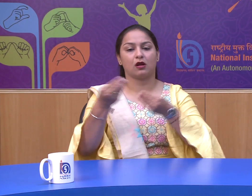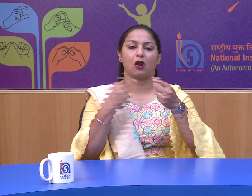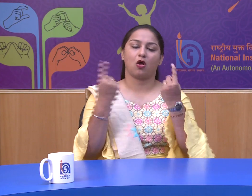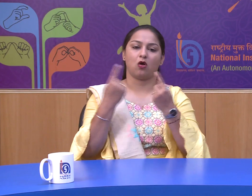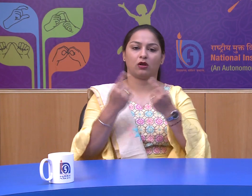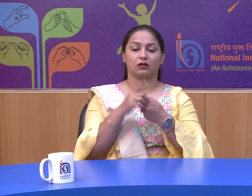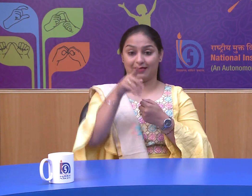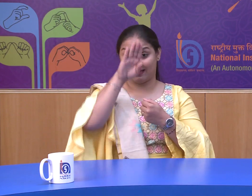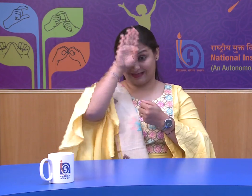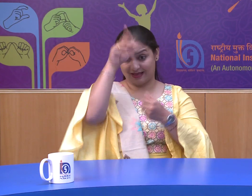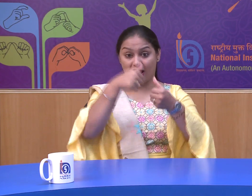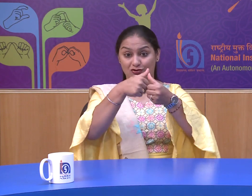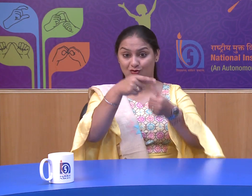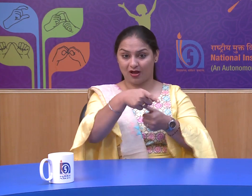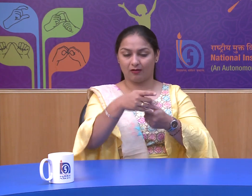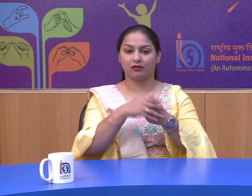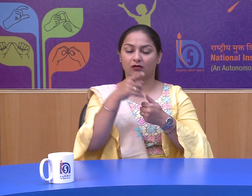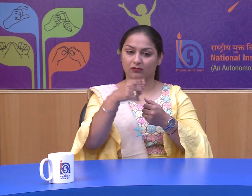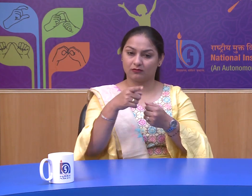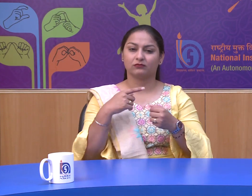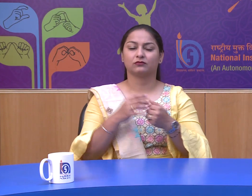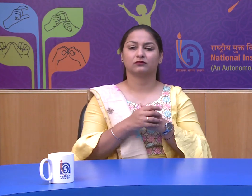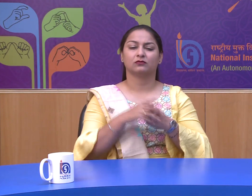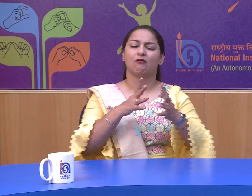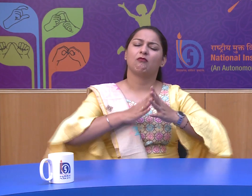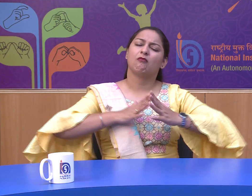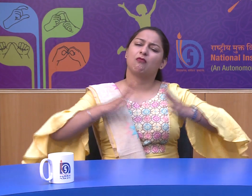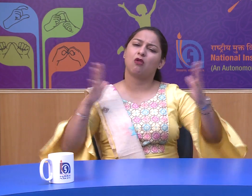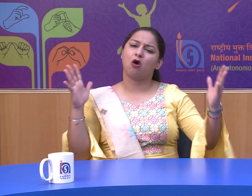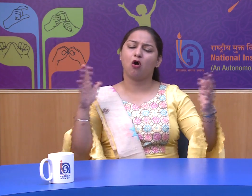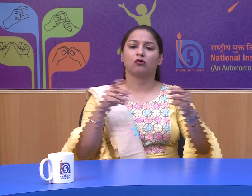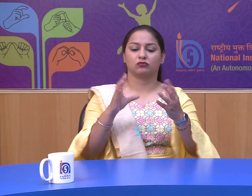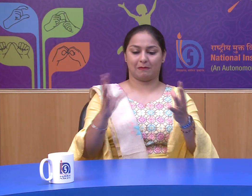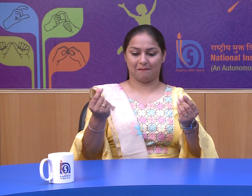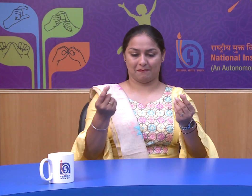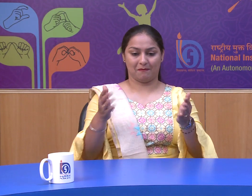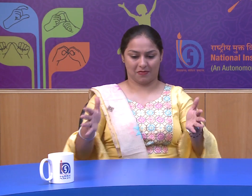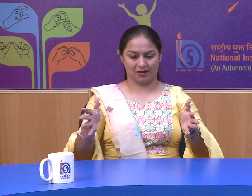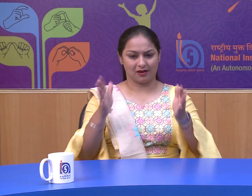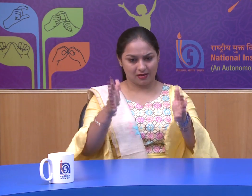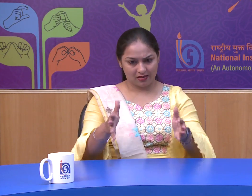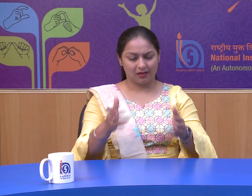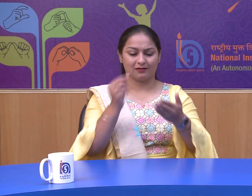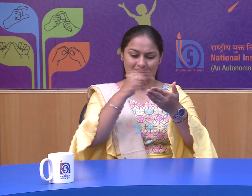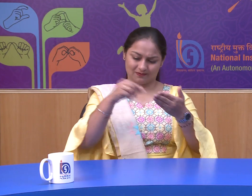King Ashoka erected long stone inscriptions throughout